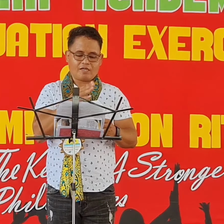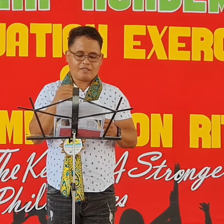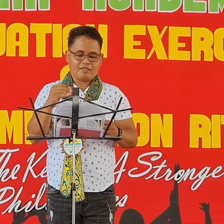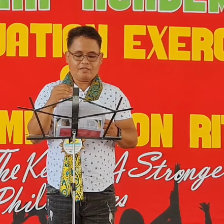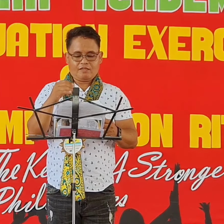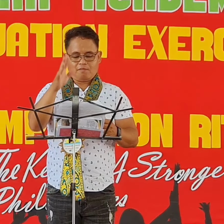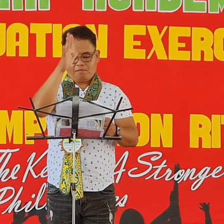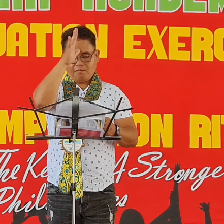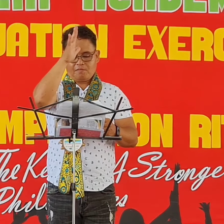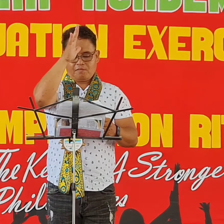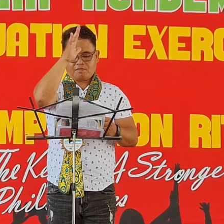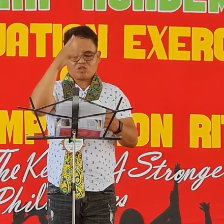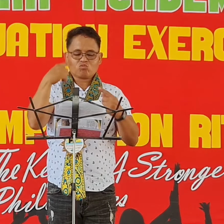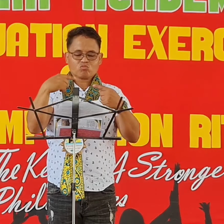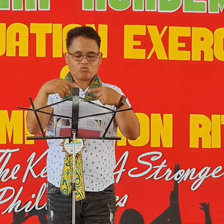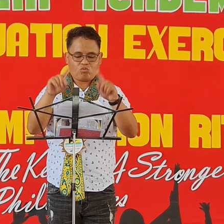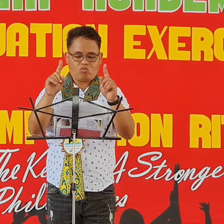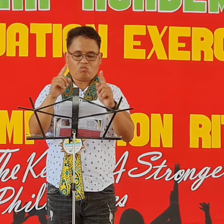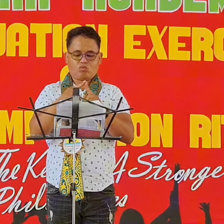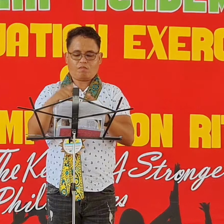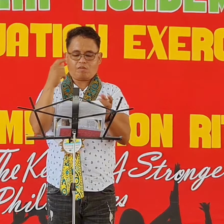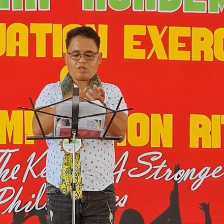My mom and dad would go to Tad Billeran.